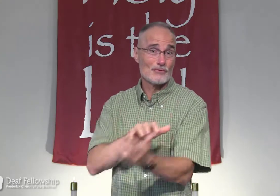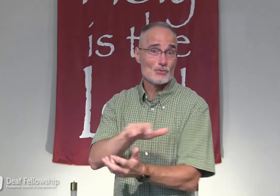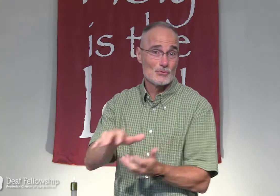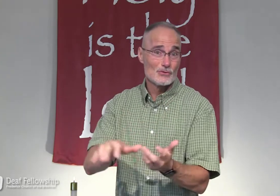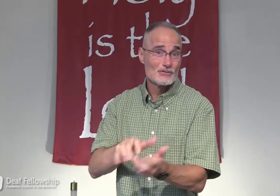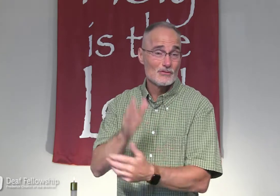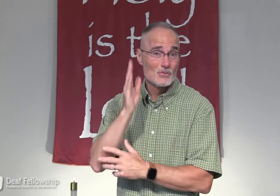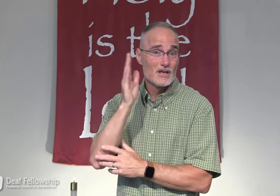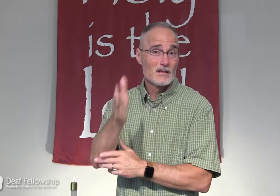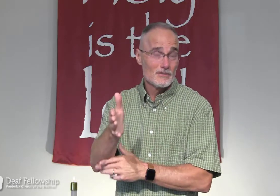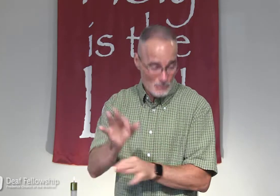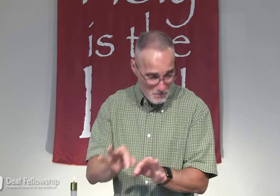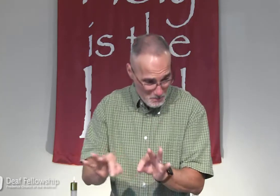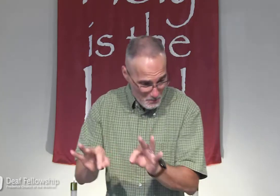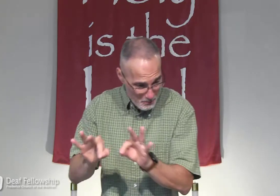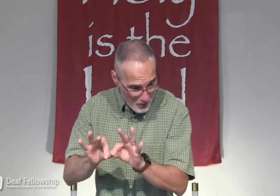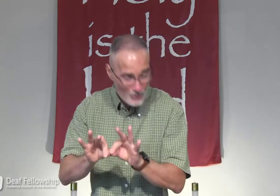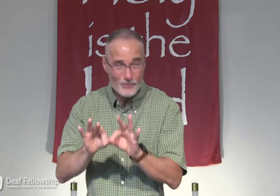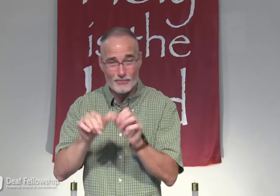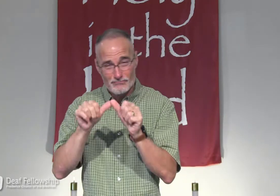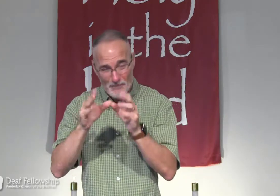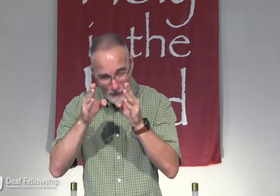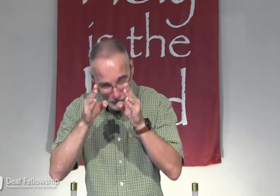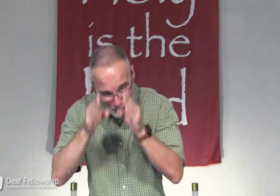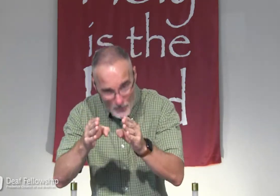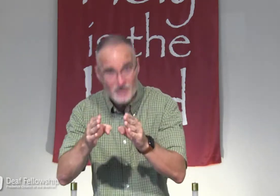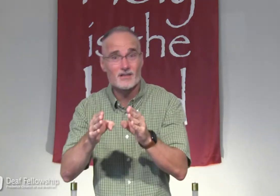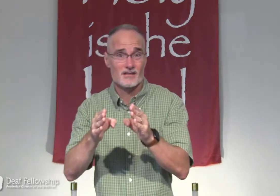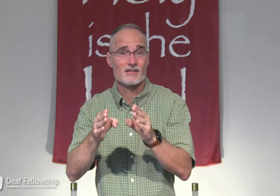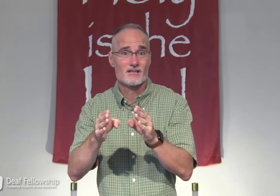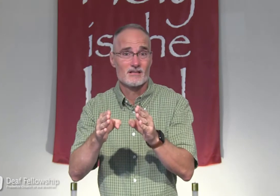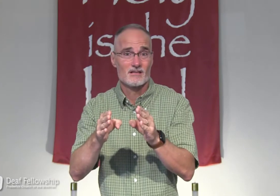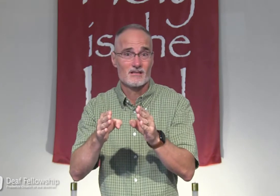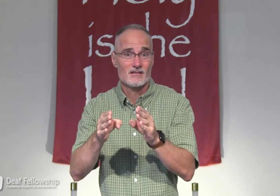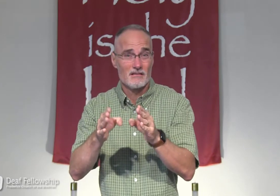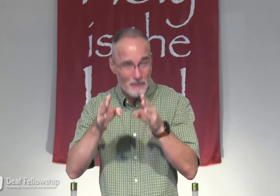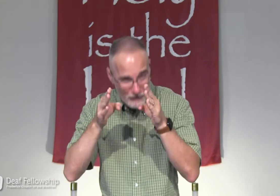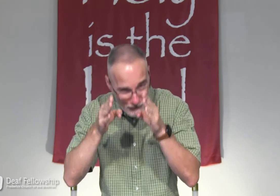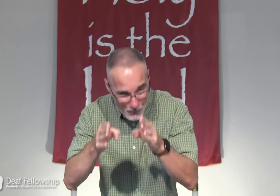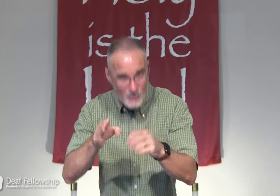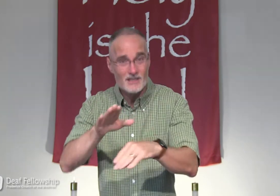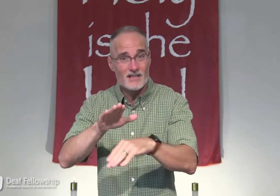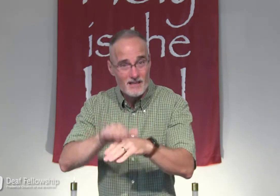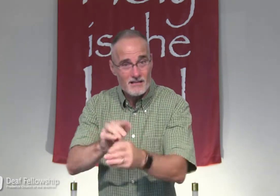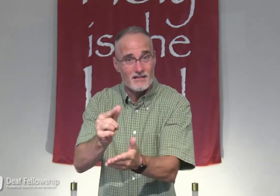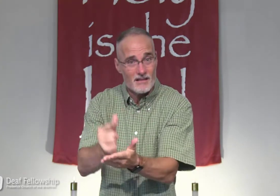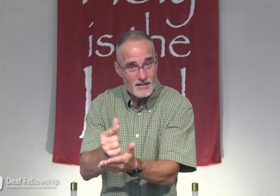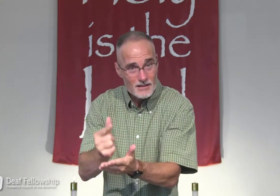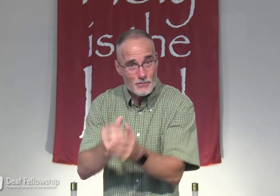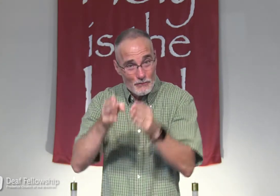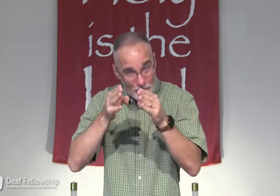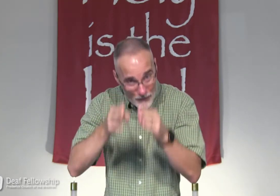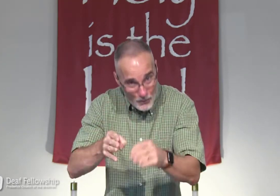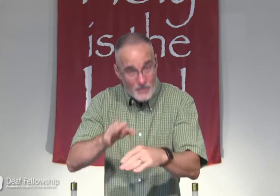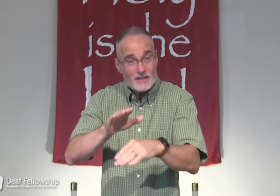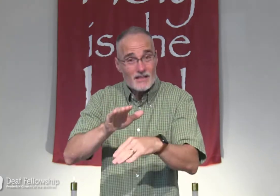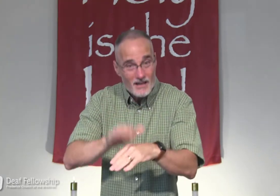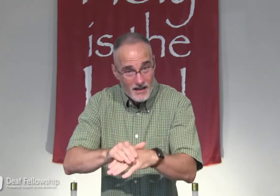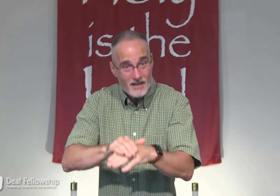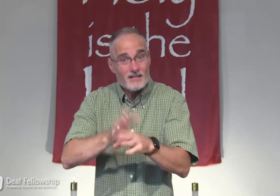lies that would be pervasive and cause confusion, and how important it was to remain focused, to remain centered